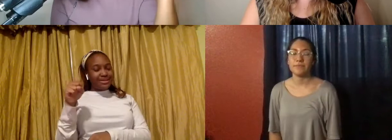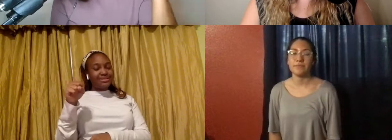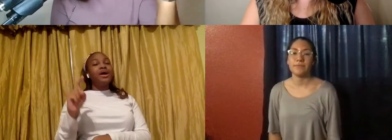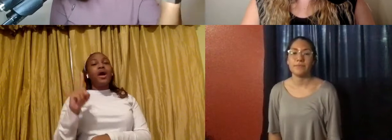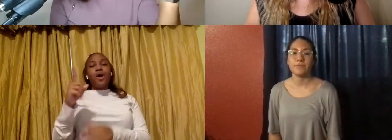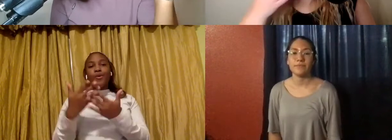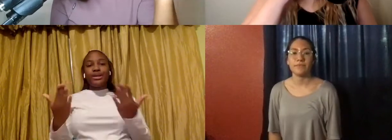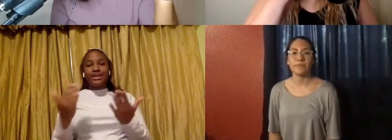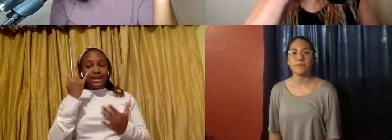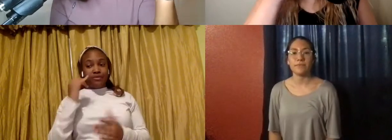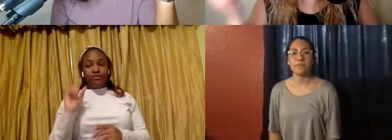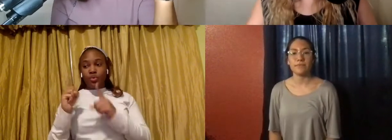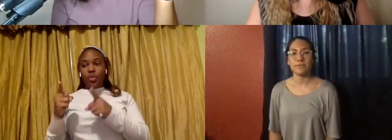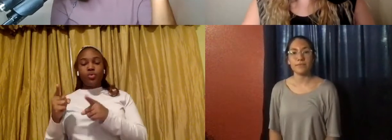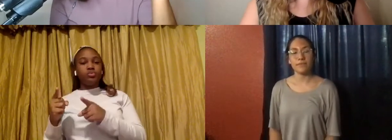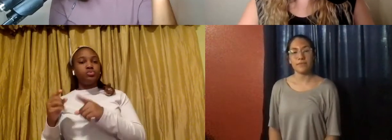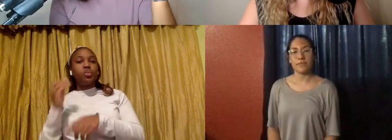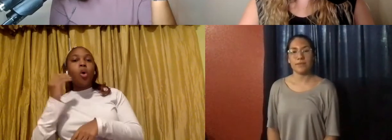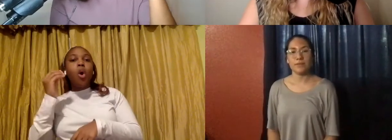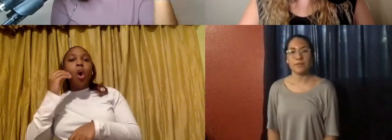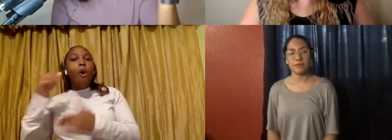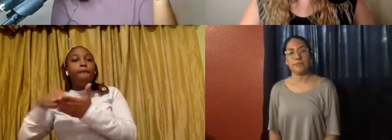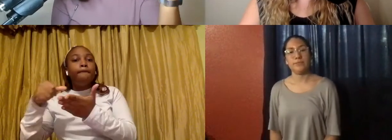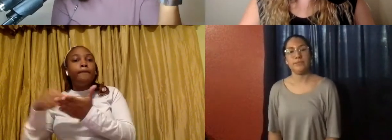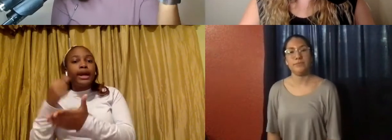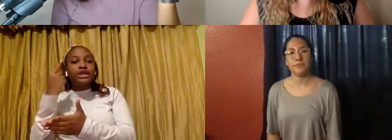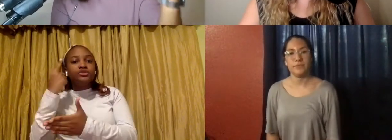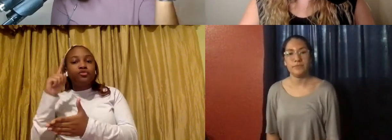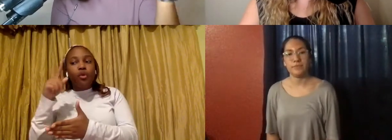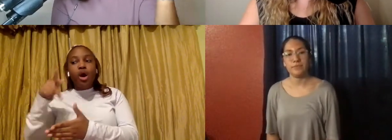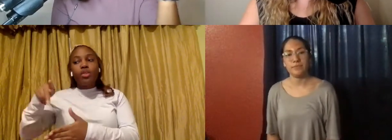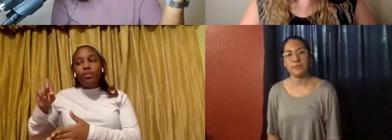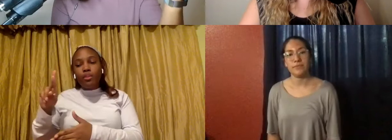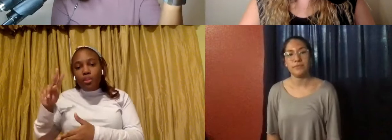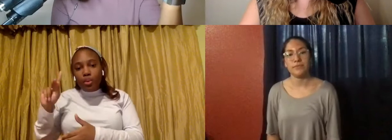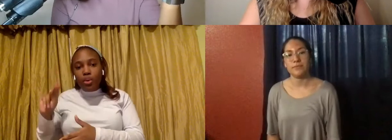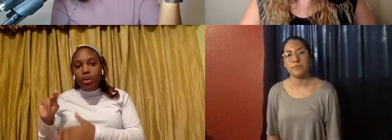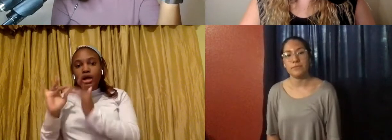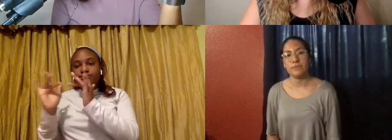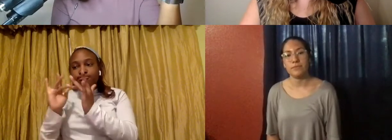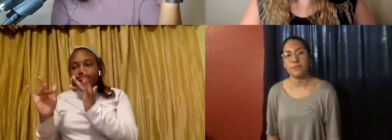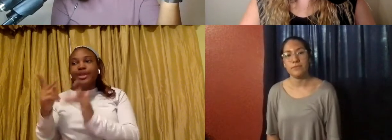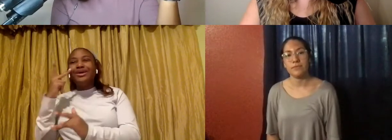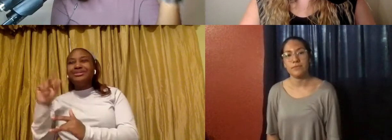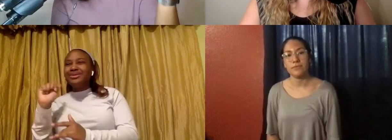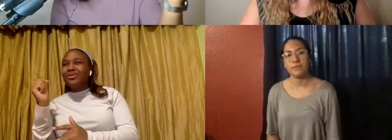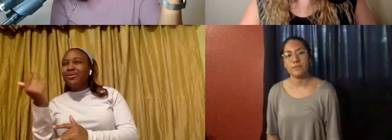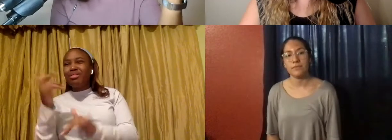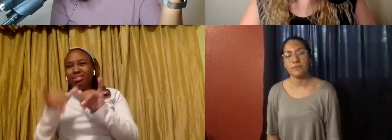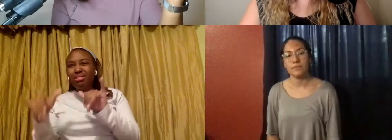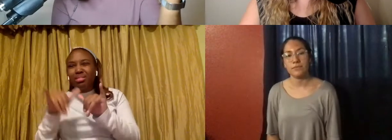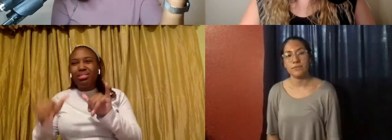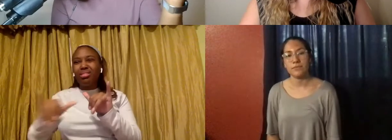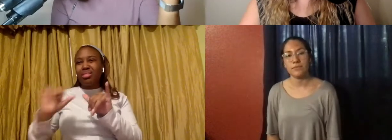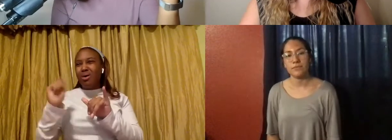any homepage of like a porn site, you like immediately see all of the stereotypes that like men like,